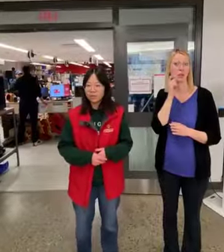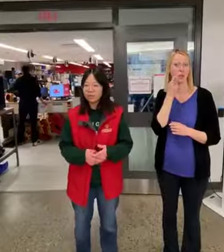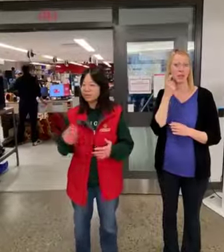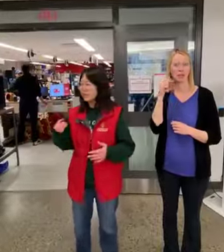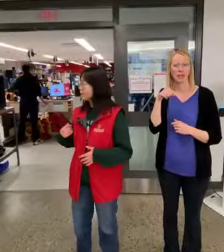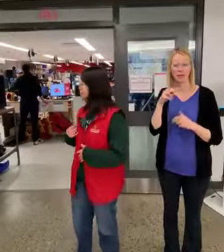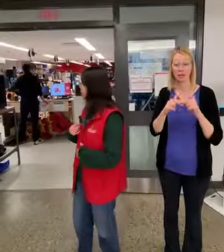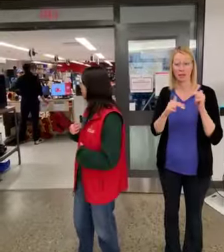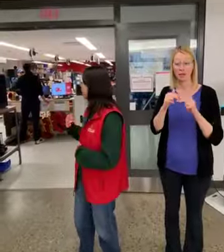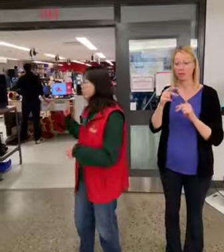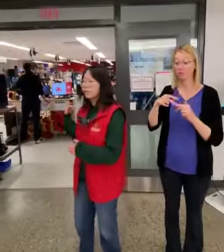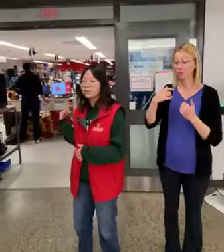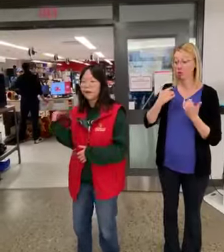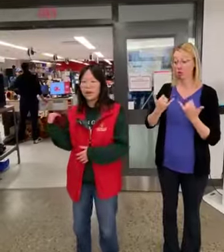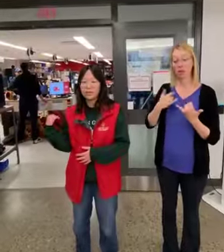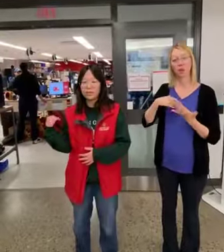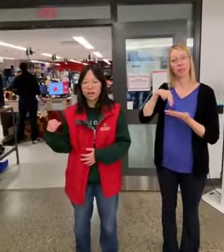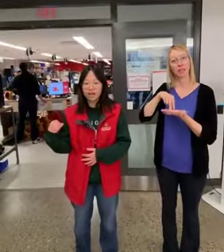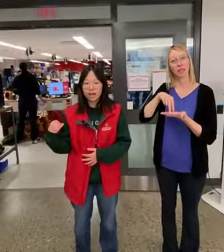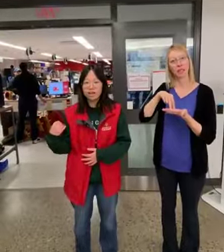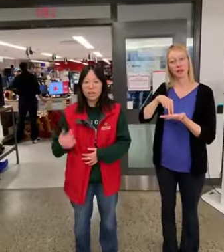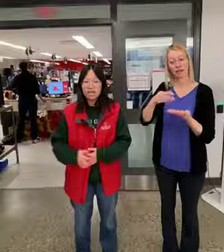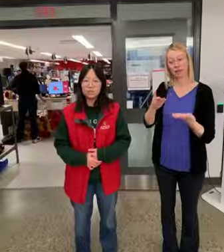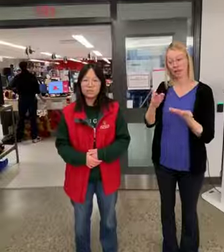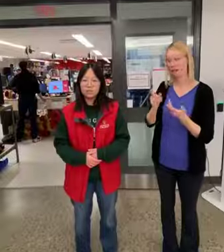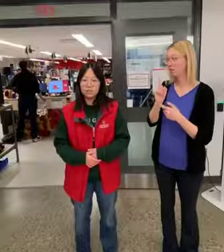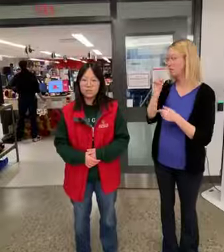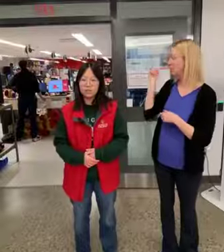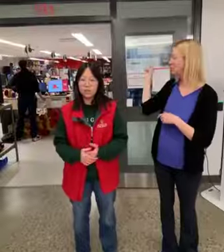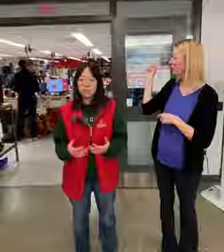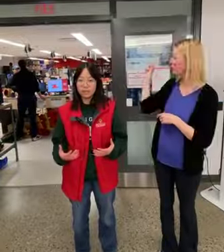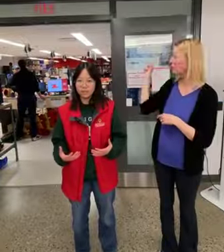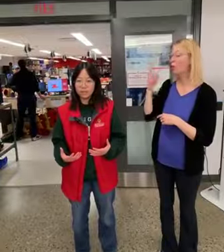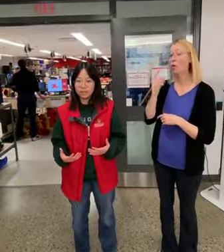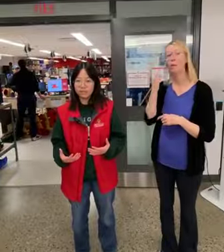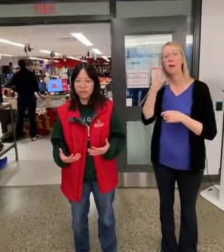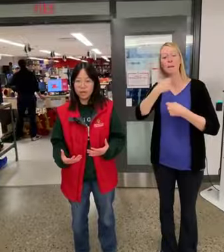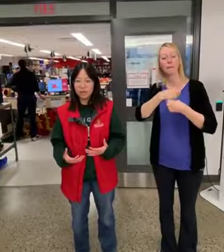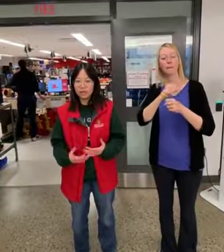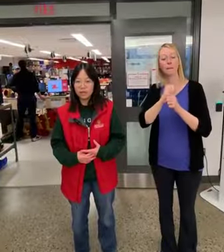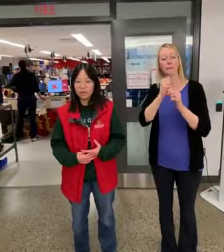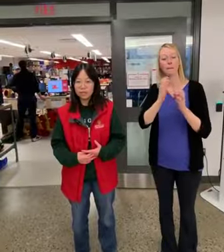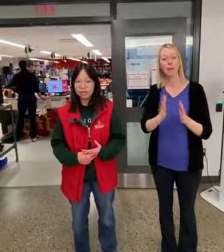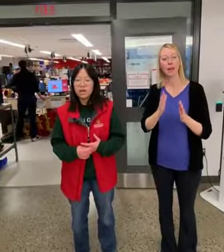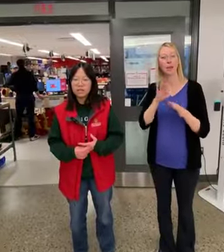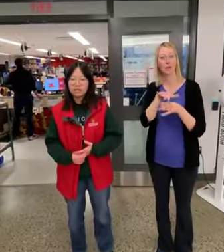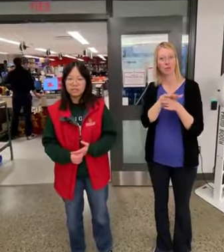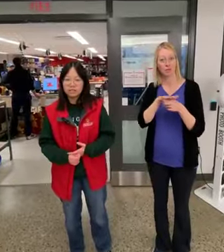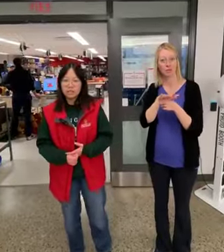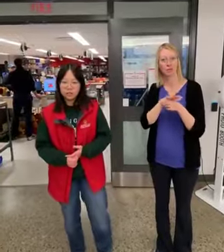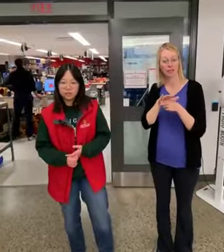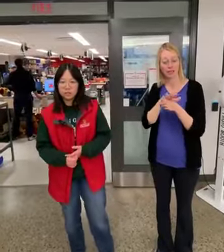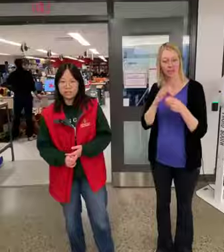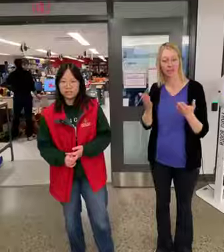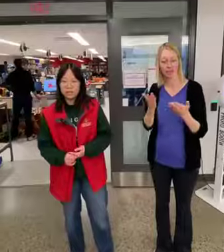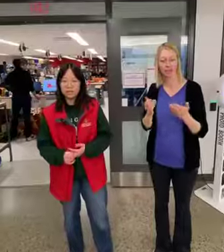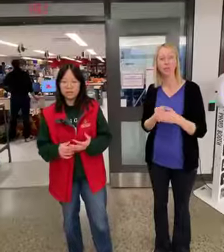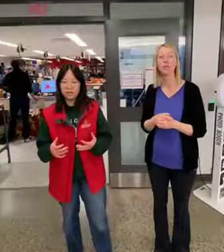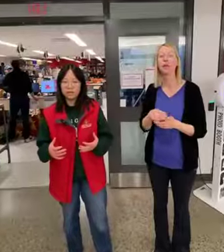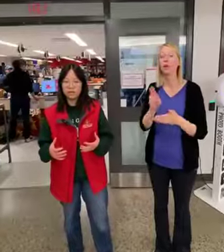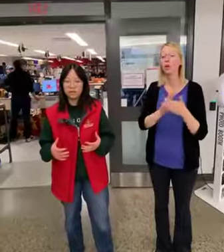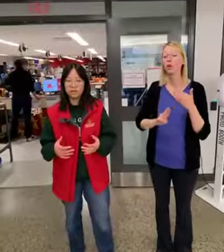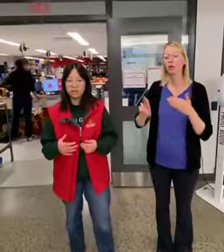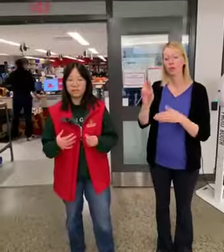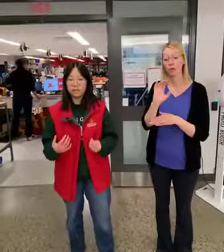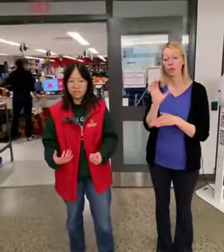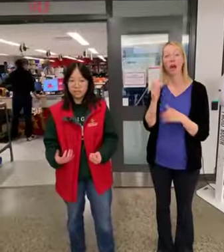But what I'm currently standing in front of, or what is behind me right now, is going to be one of our maker spaces that we have on campus. Essentially, UFC does have